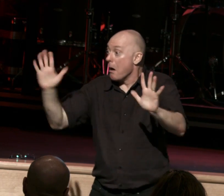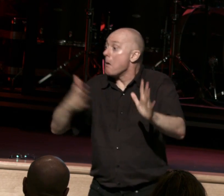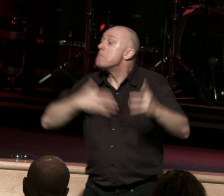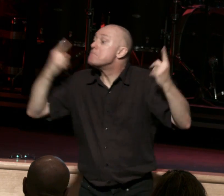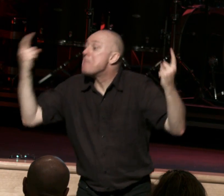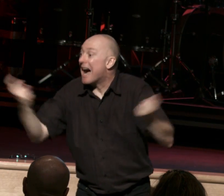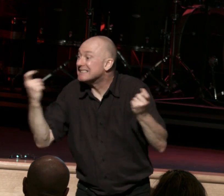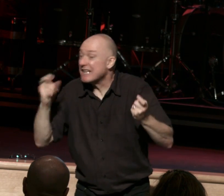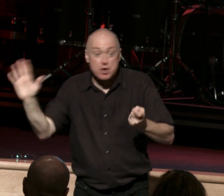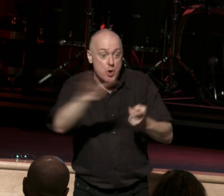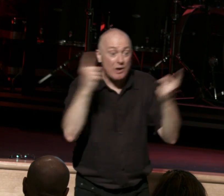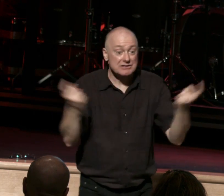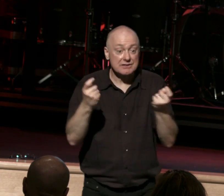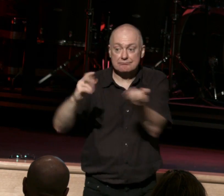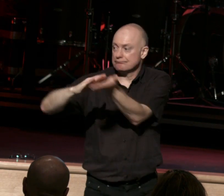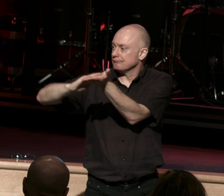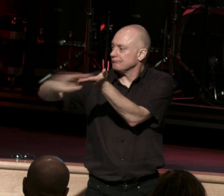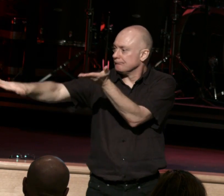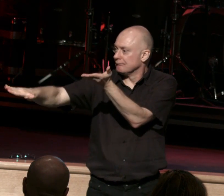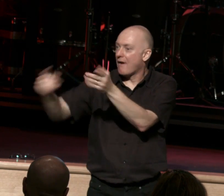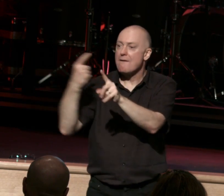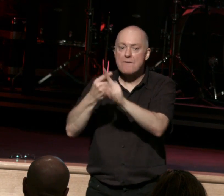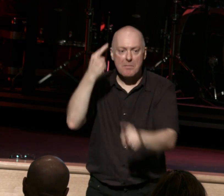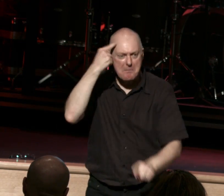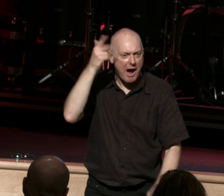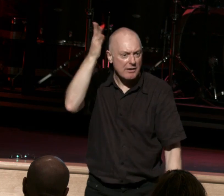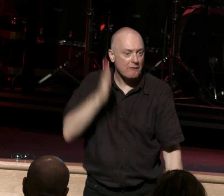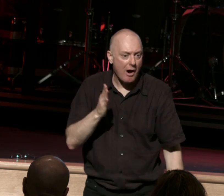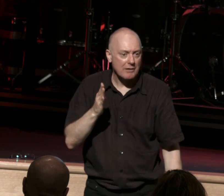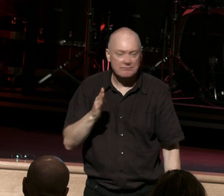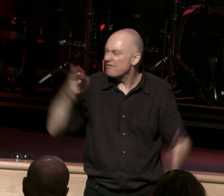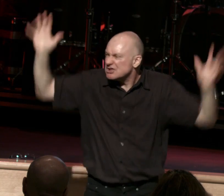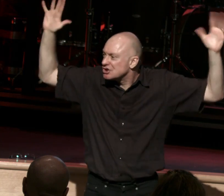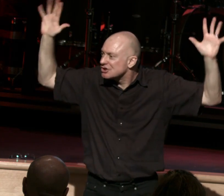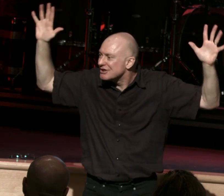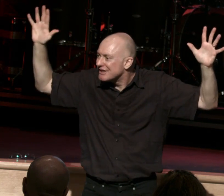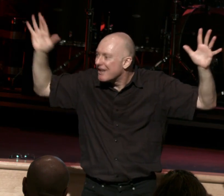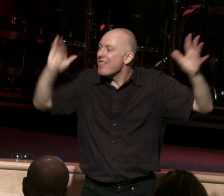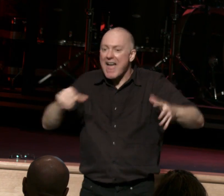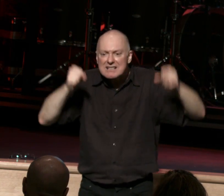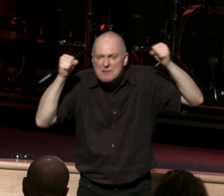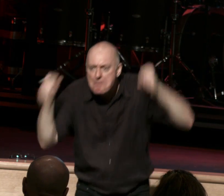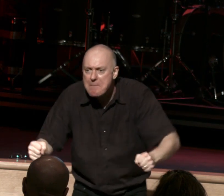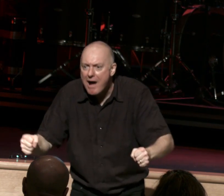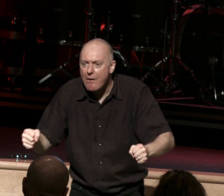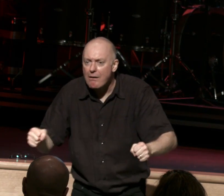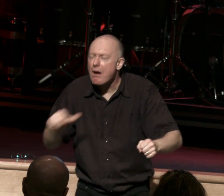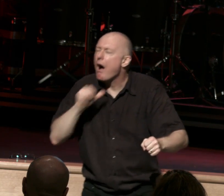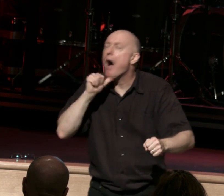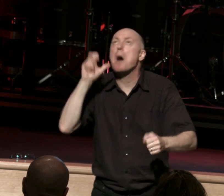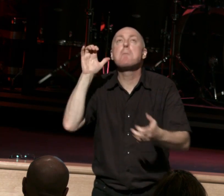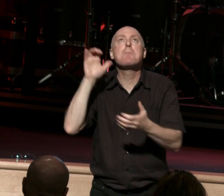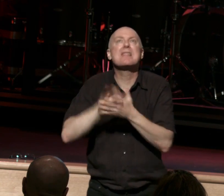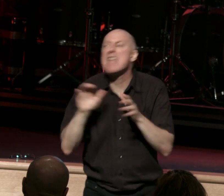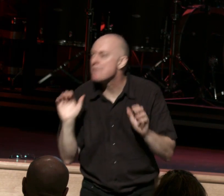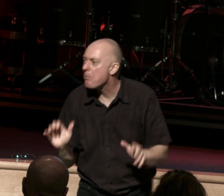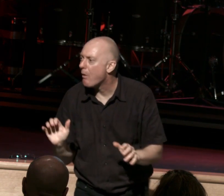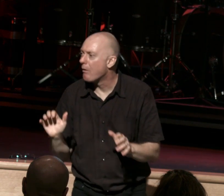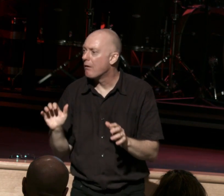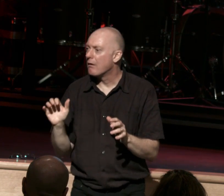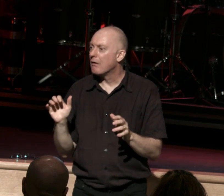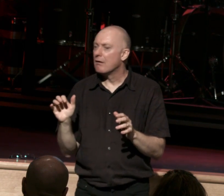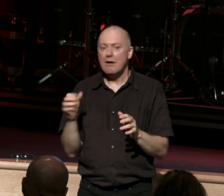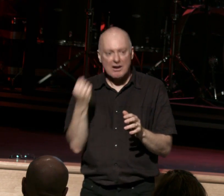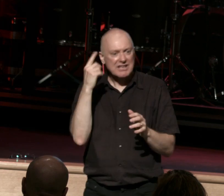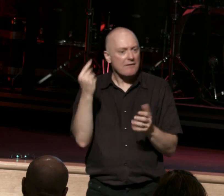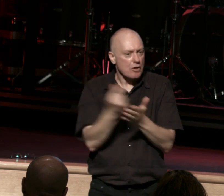my sin, check it out, my sin, your sin is erased from the mind of God. This again is the power, this is the unbelievable